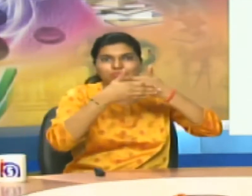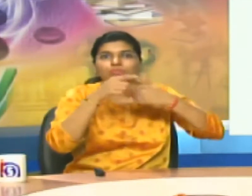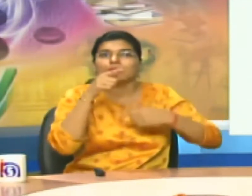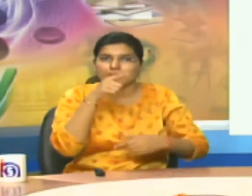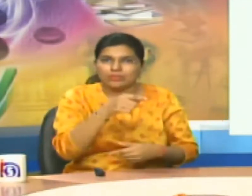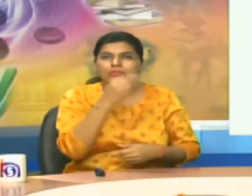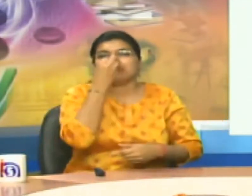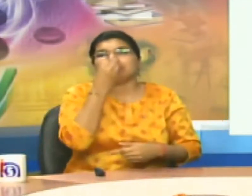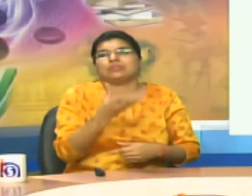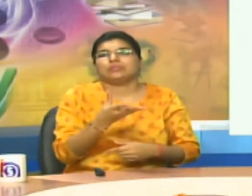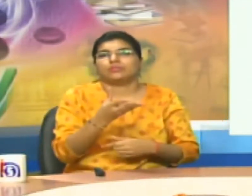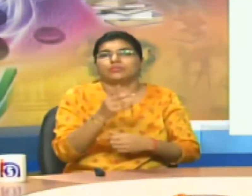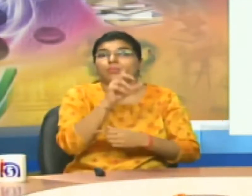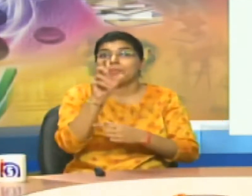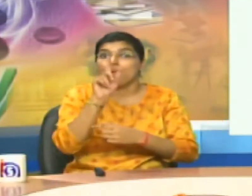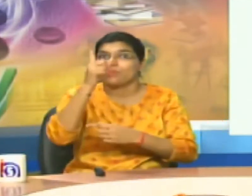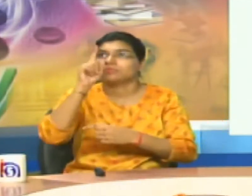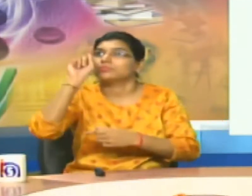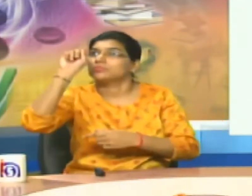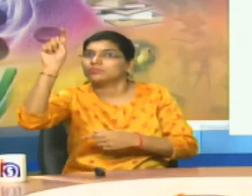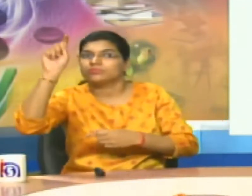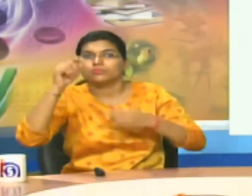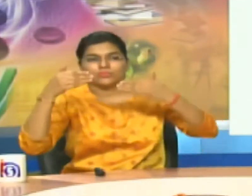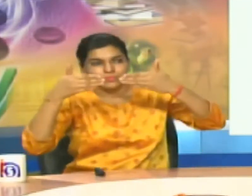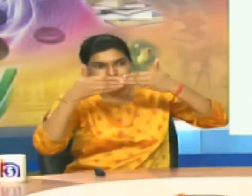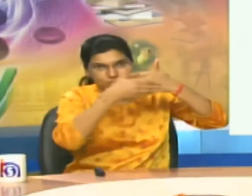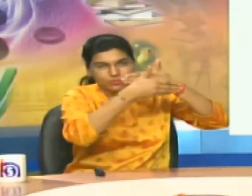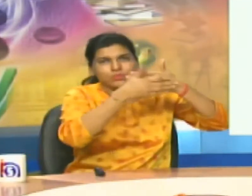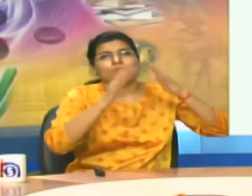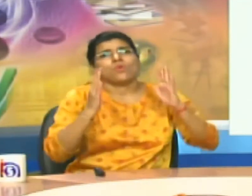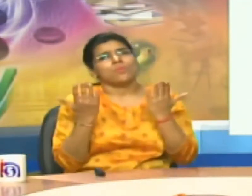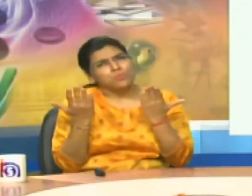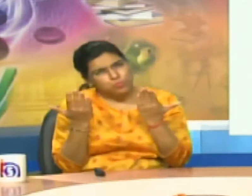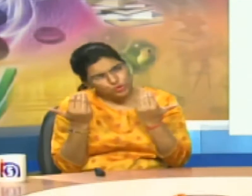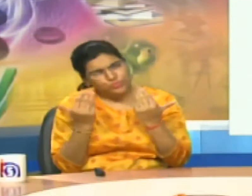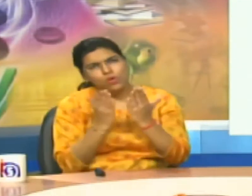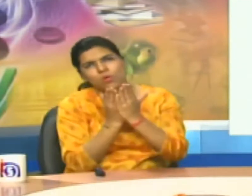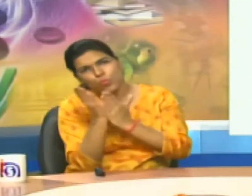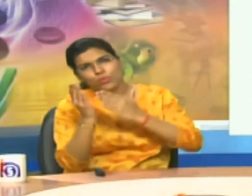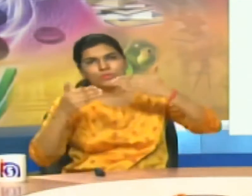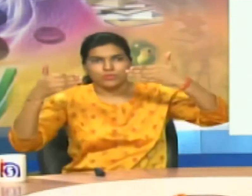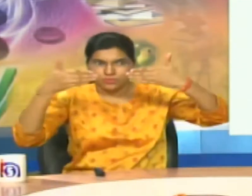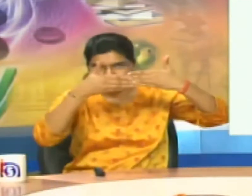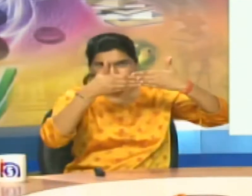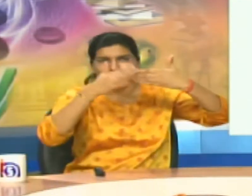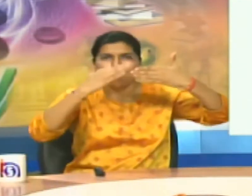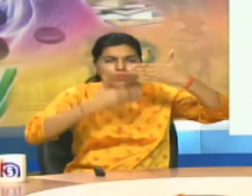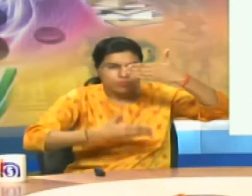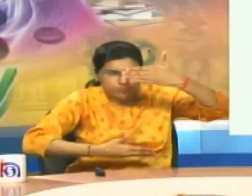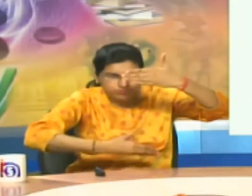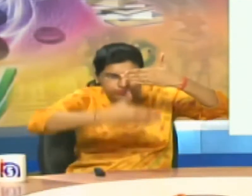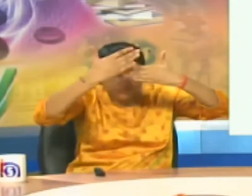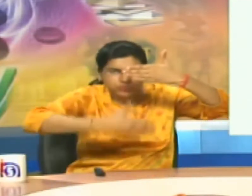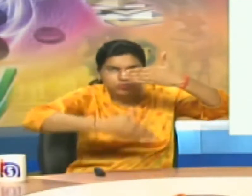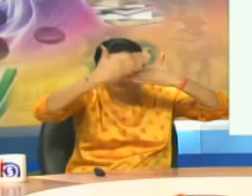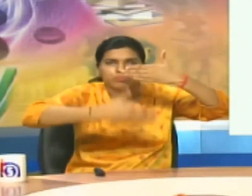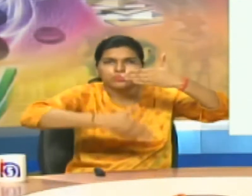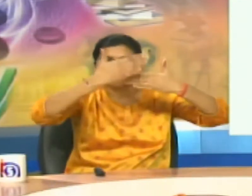see. So this is really easy, you just have to click there and it will automatically go behind that,